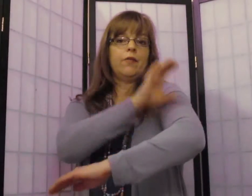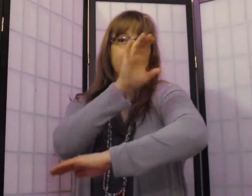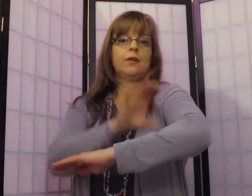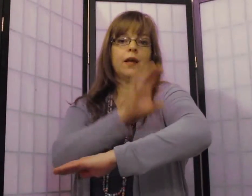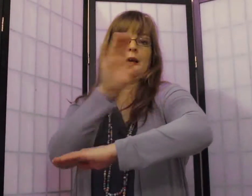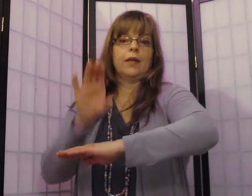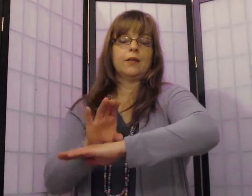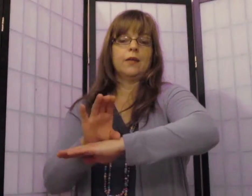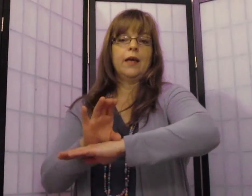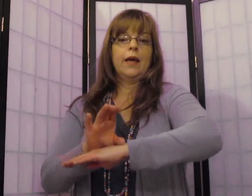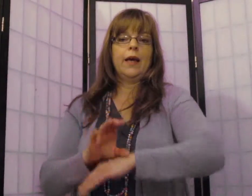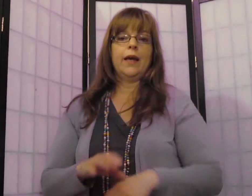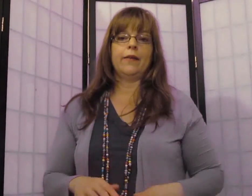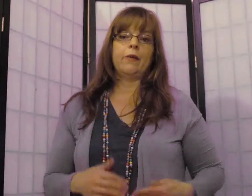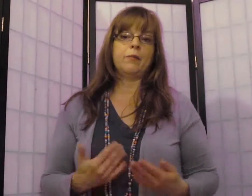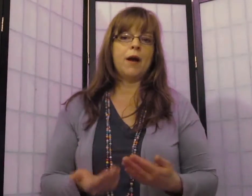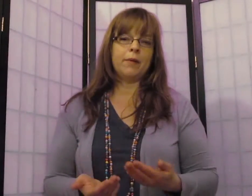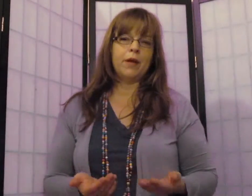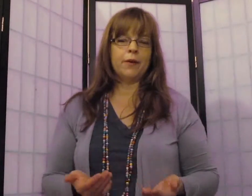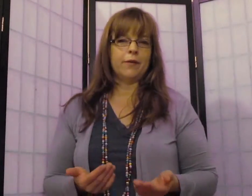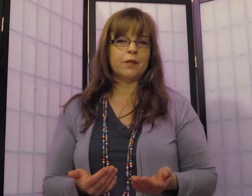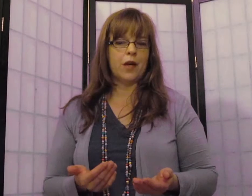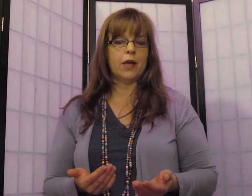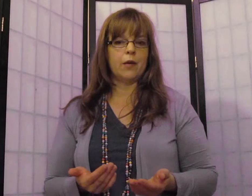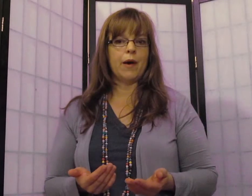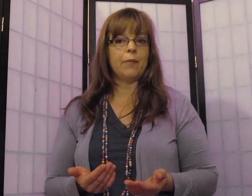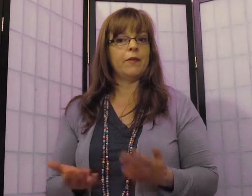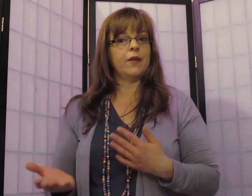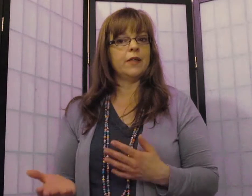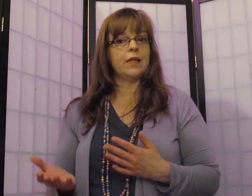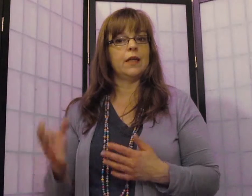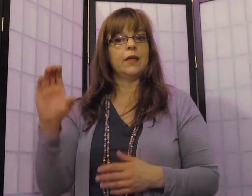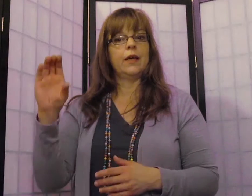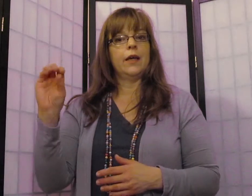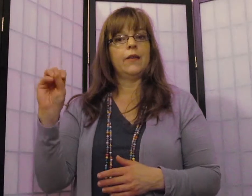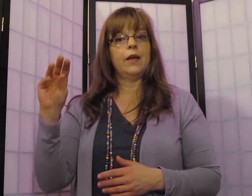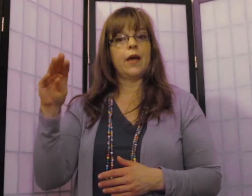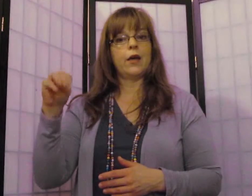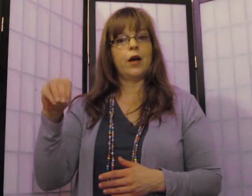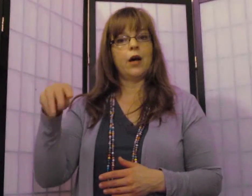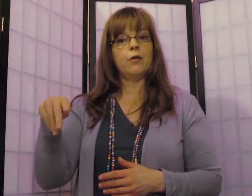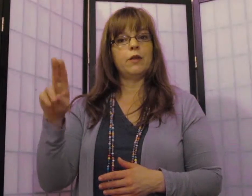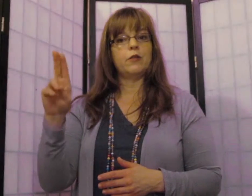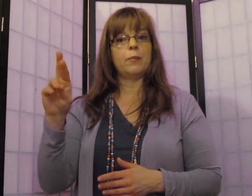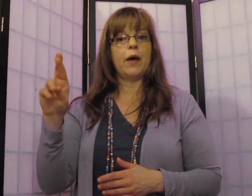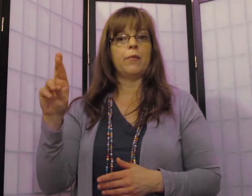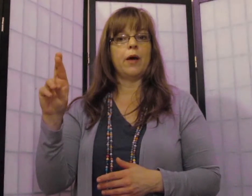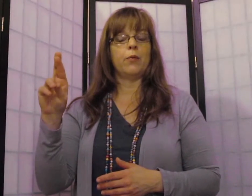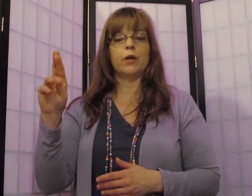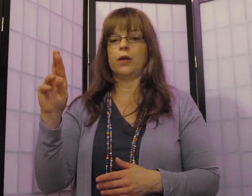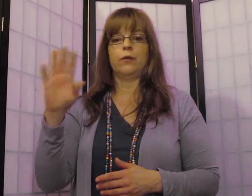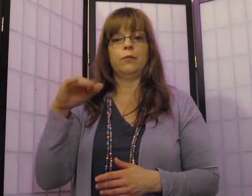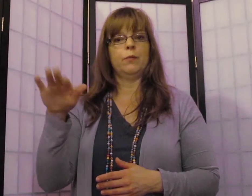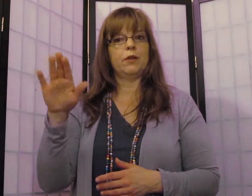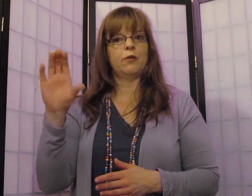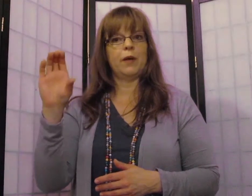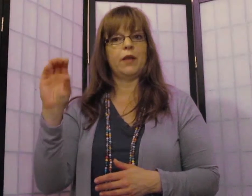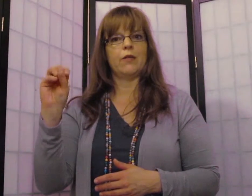these signs and they would probably know what I was talking about, but if they didn't, then I could always spell my word. Whoops, I spelled that